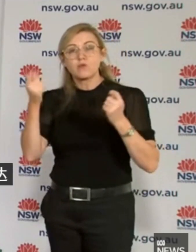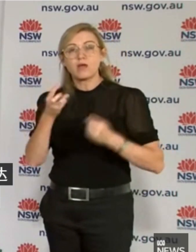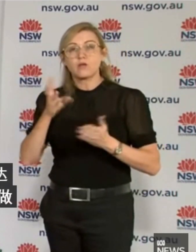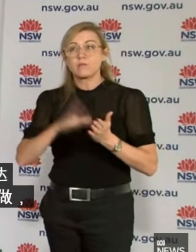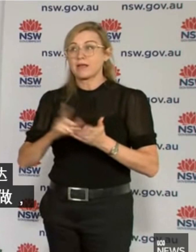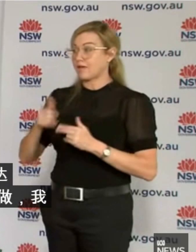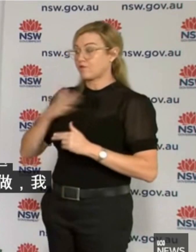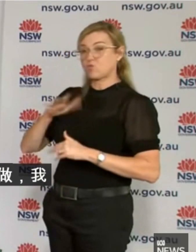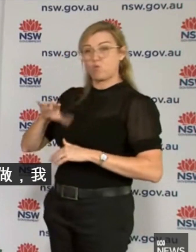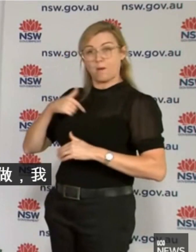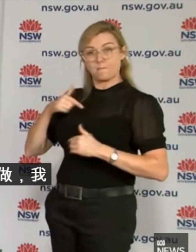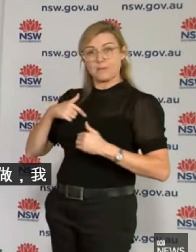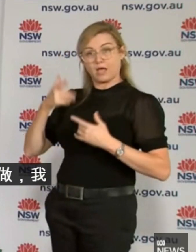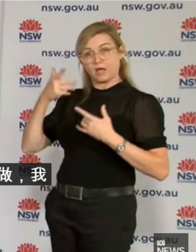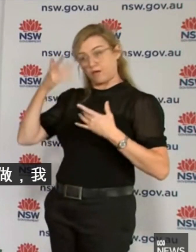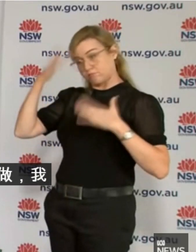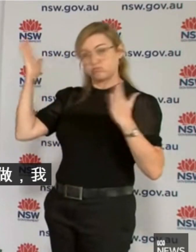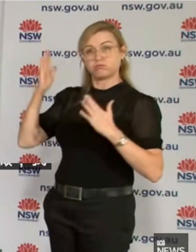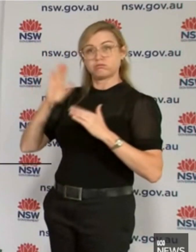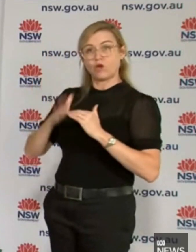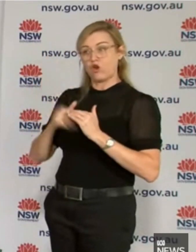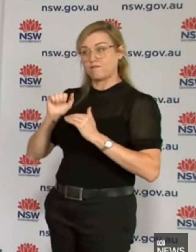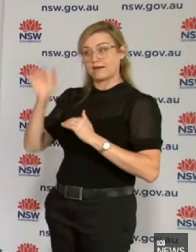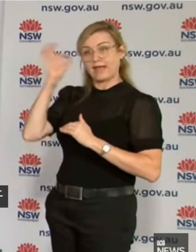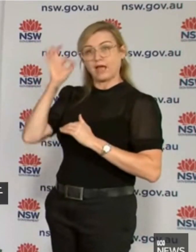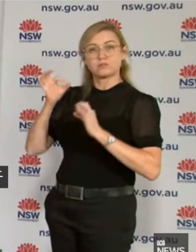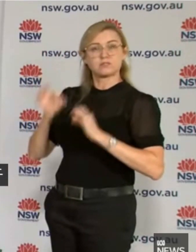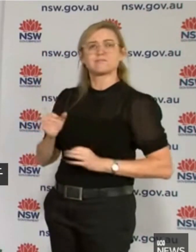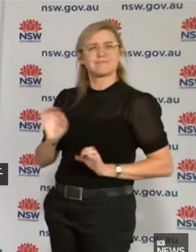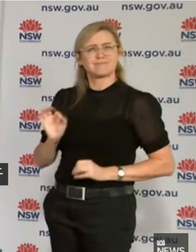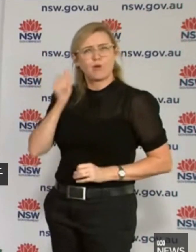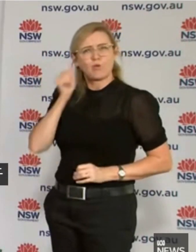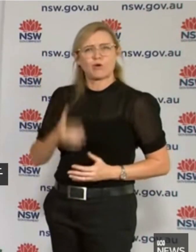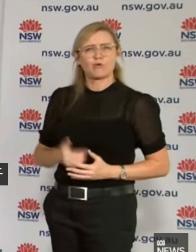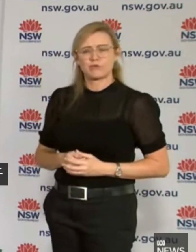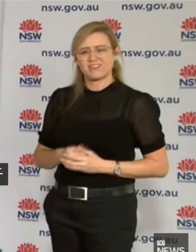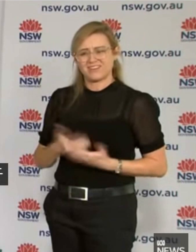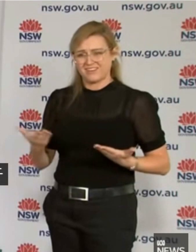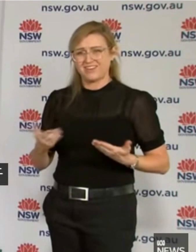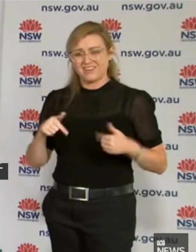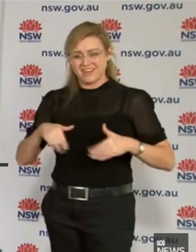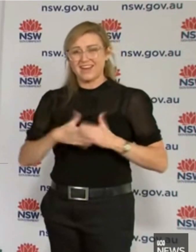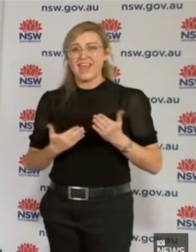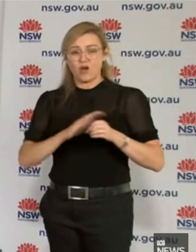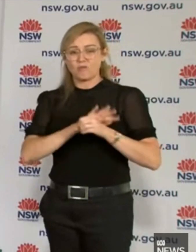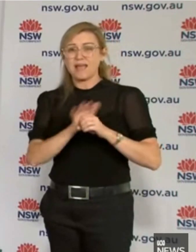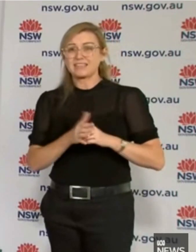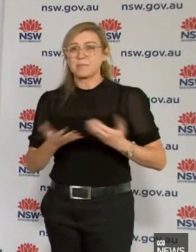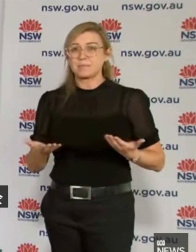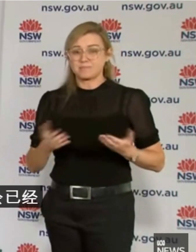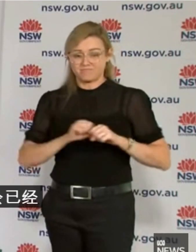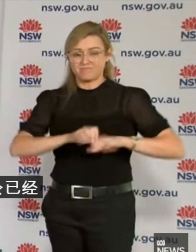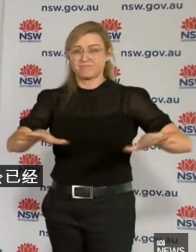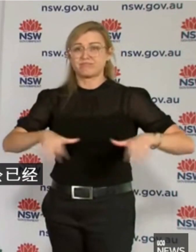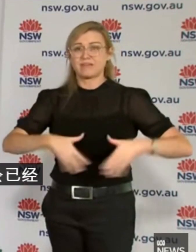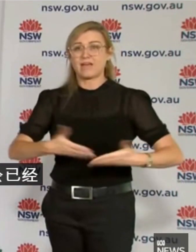I'm not going to do that. I'm just going to say to you again that I think that we're in the middle of a pandemic. The Lord Mayor and her council